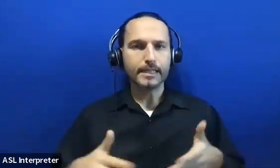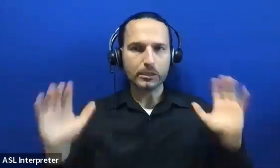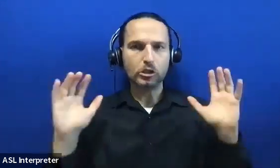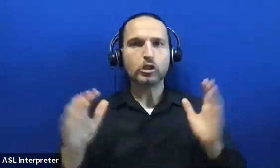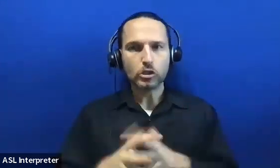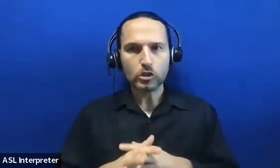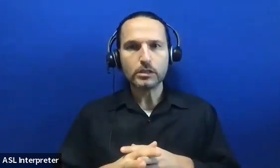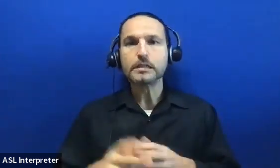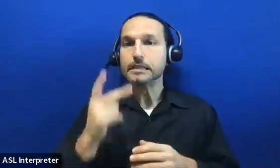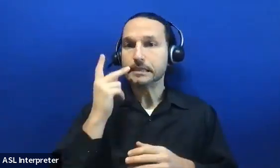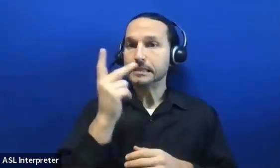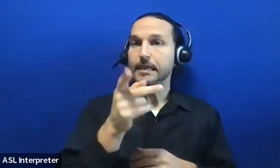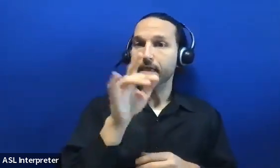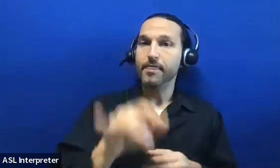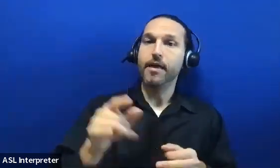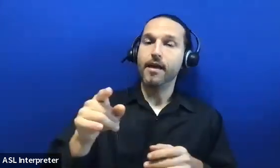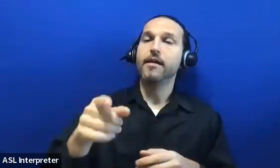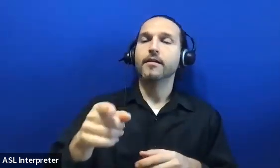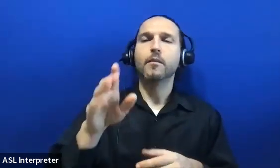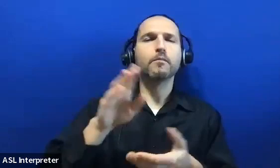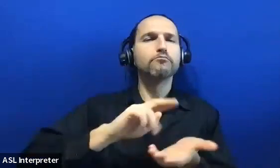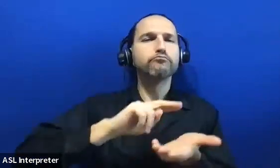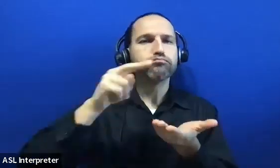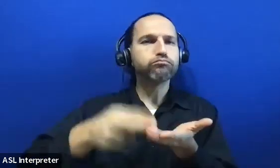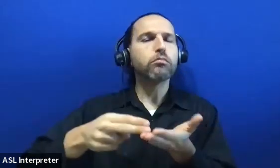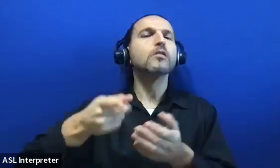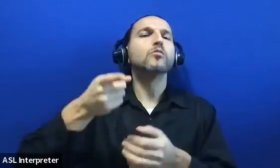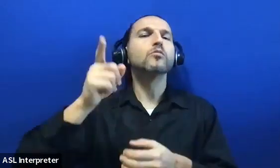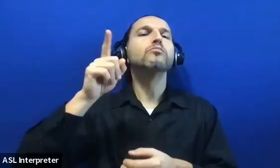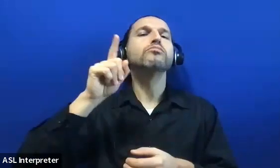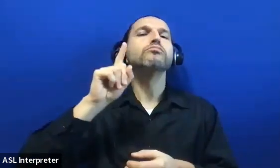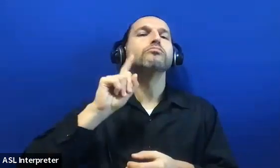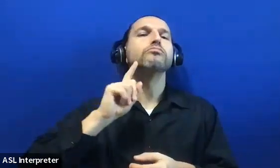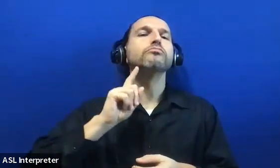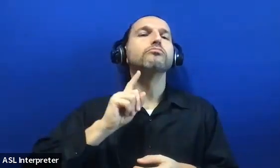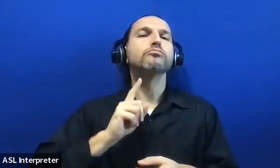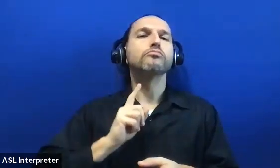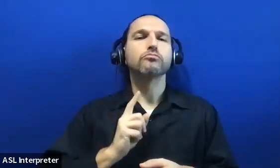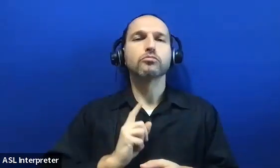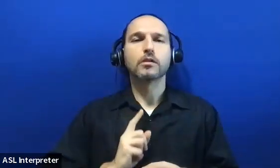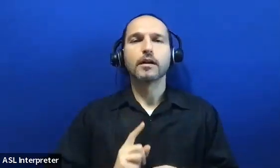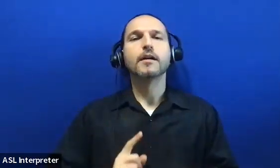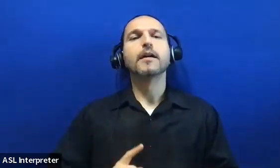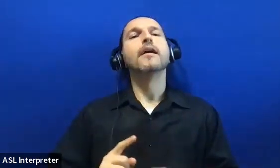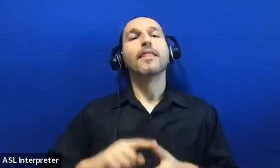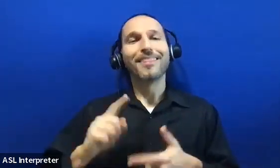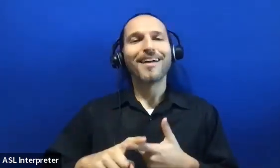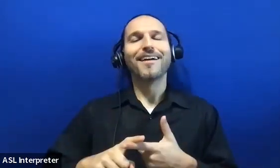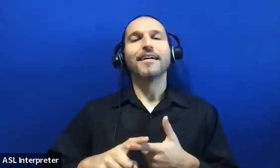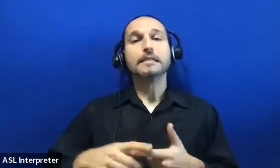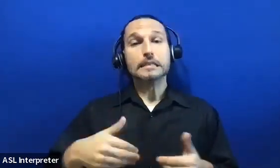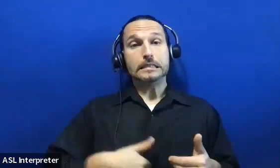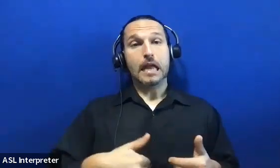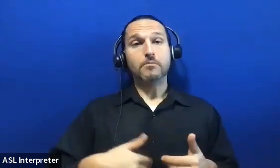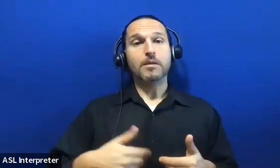that this bolus is traveling down, down, down, down, and then it is reaching the stomach where there is stomach acid to